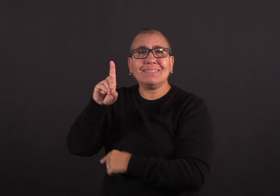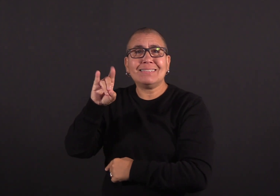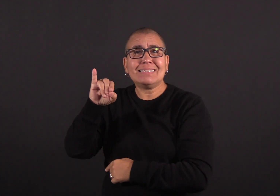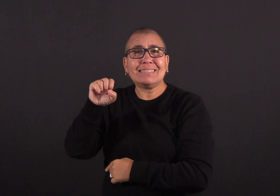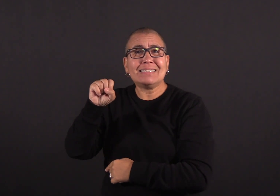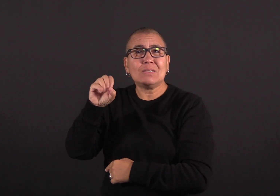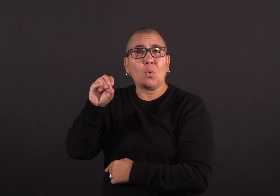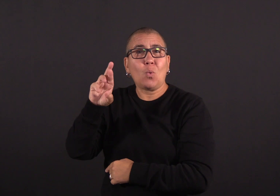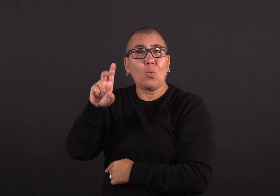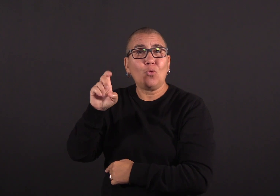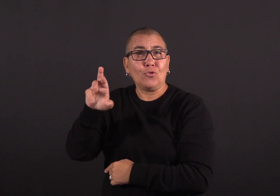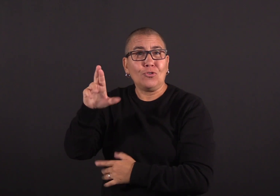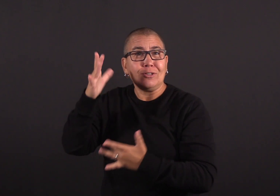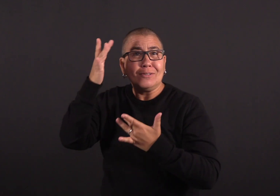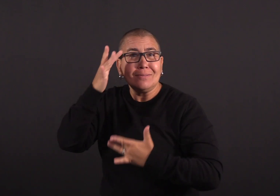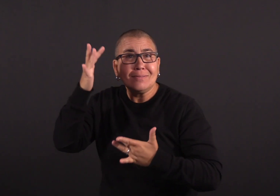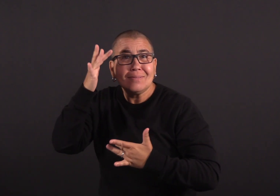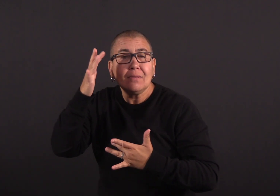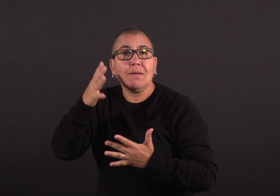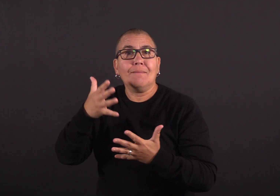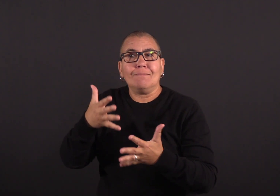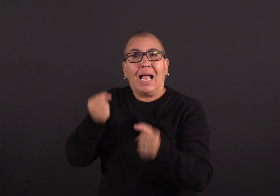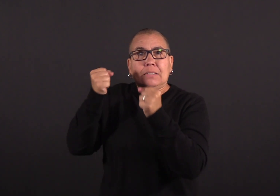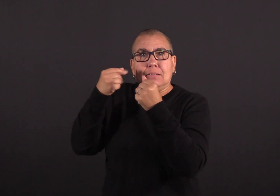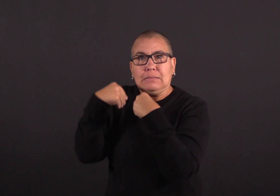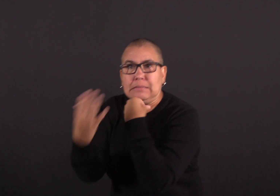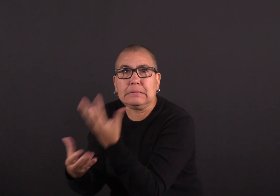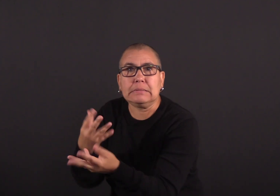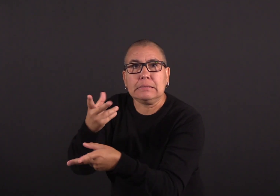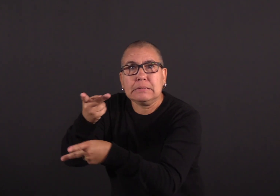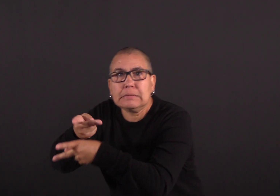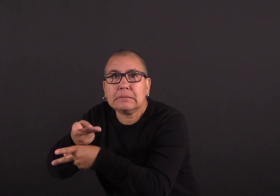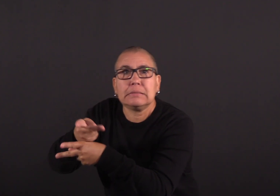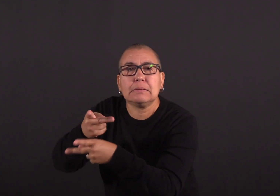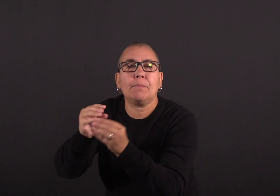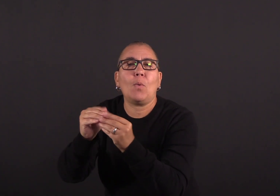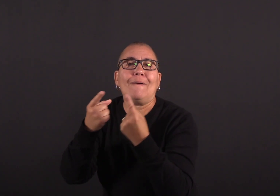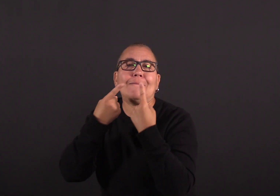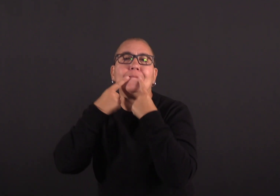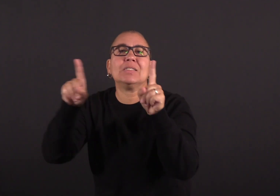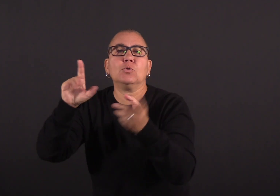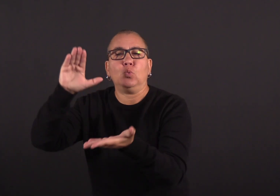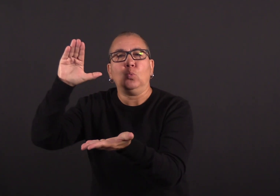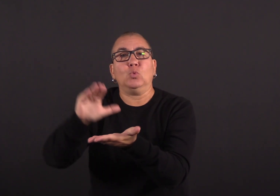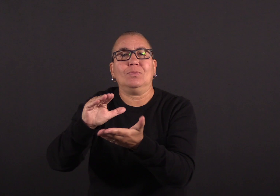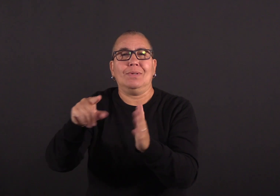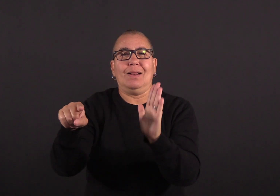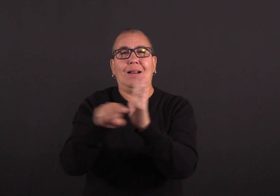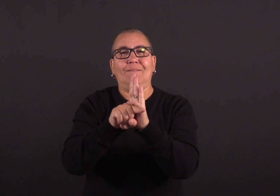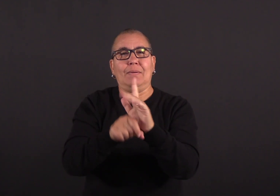treated effectively and limit negative impacts for the child and the family.